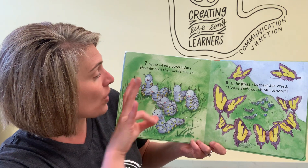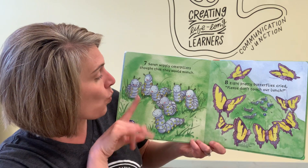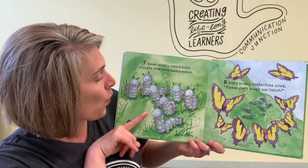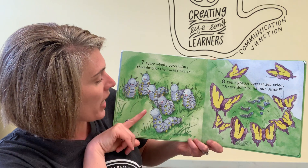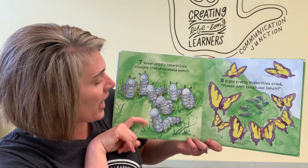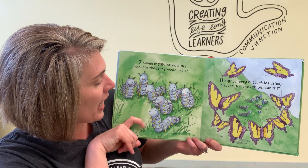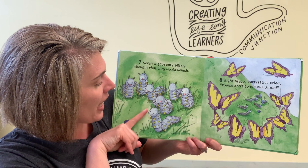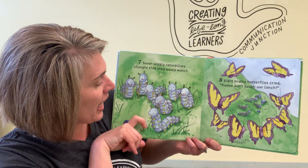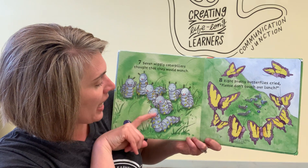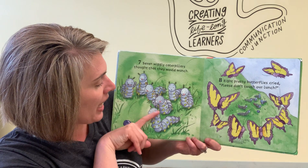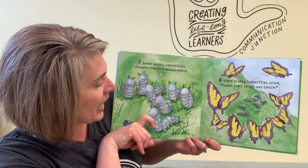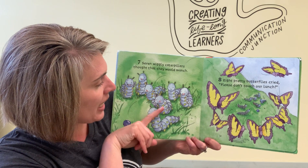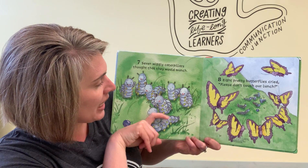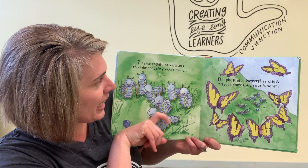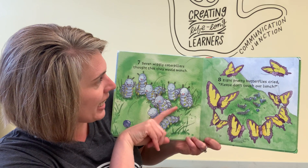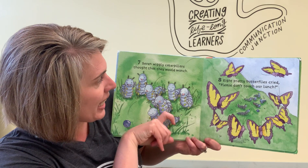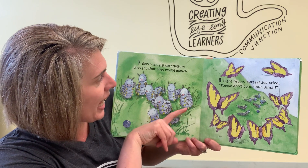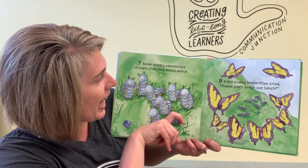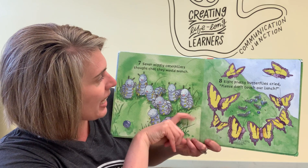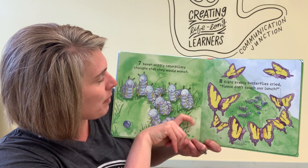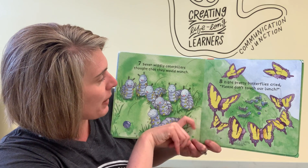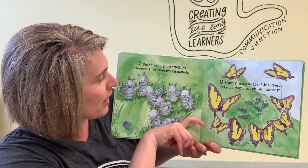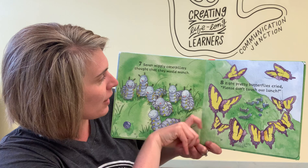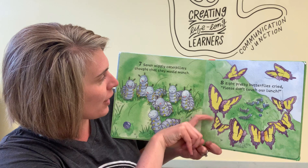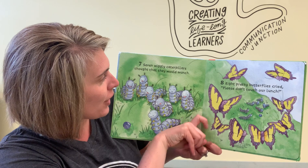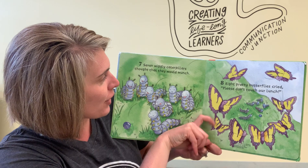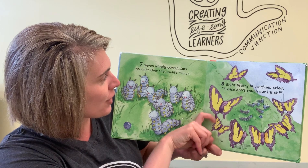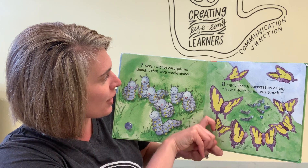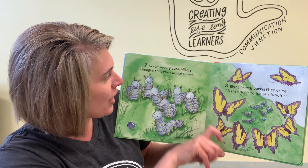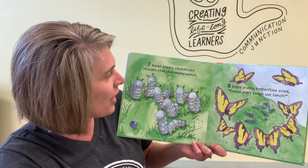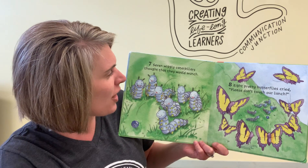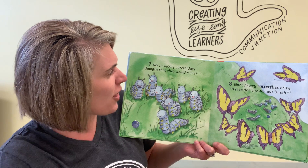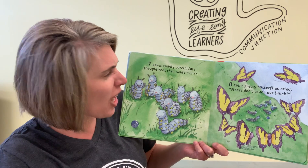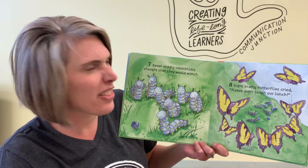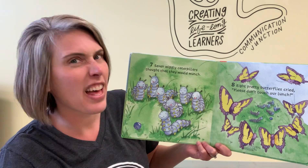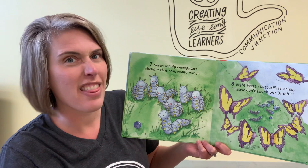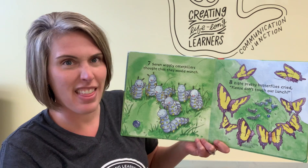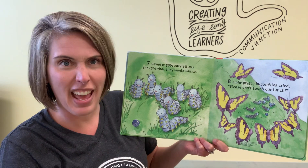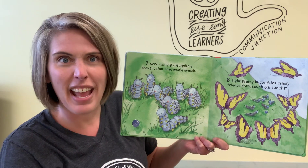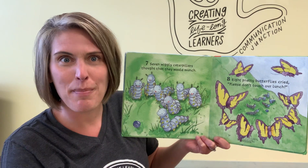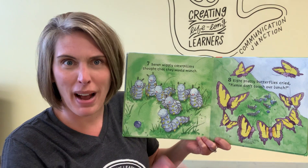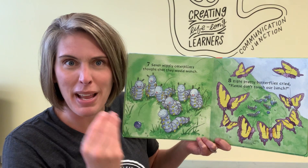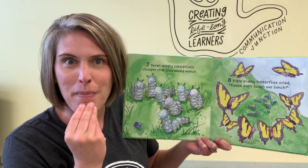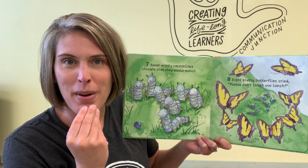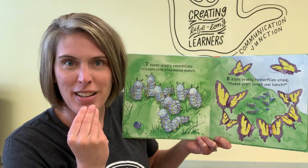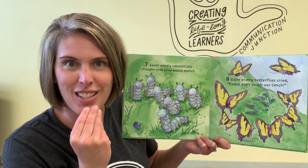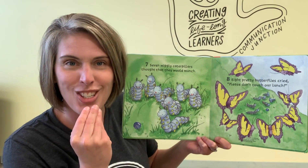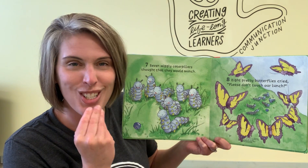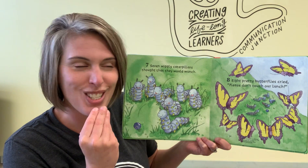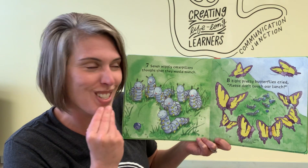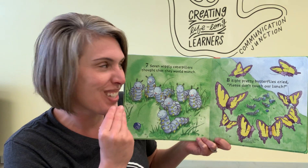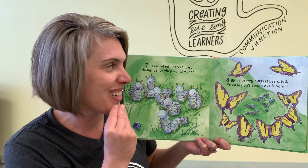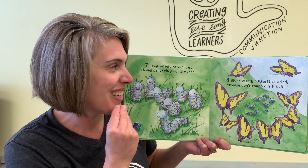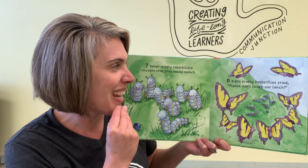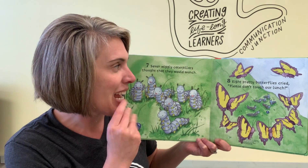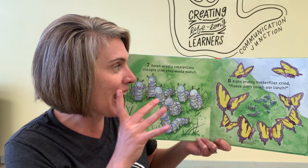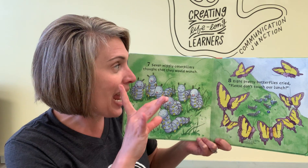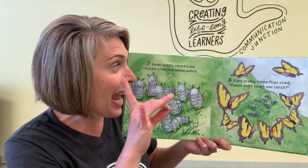7 wiggly caterpillars thought that they might munch.